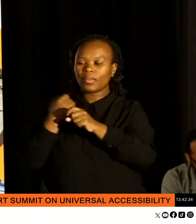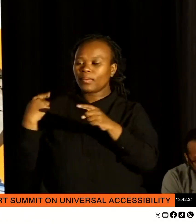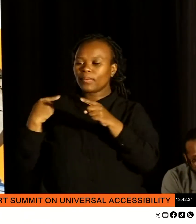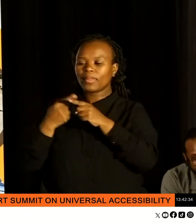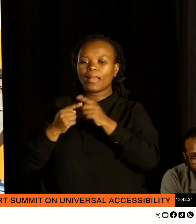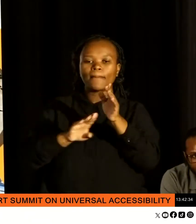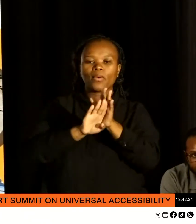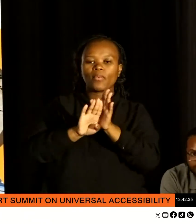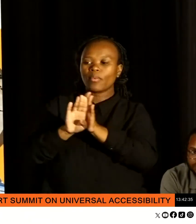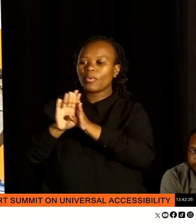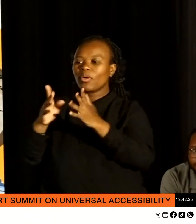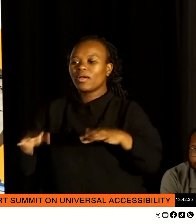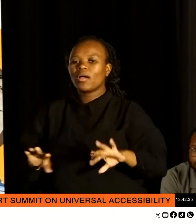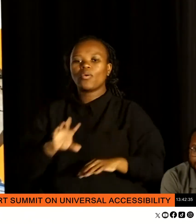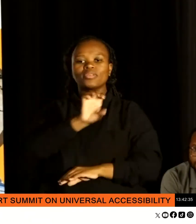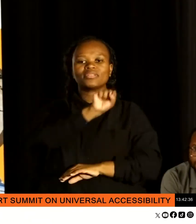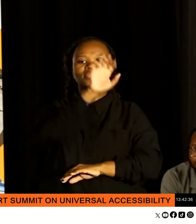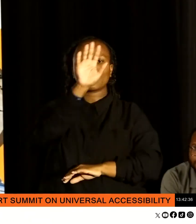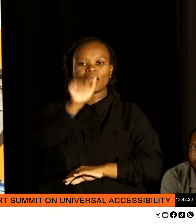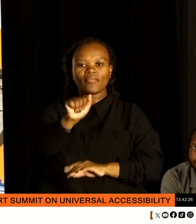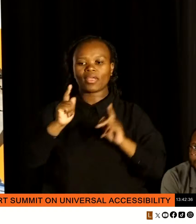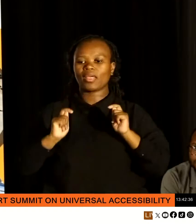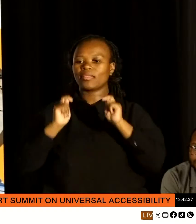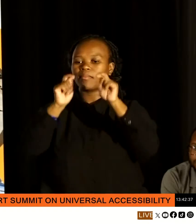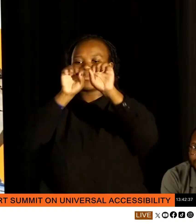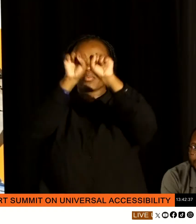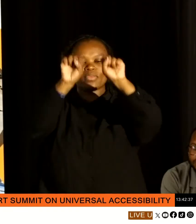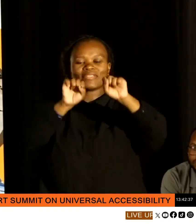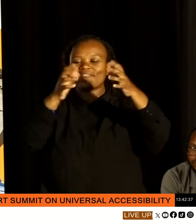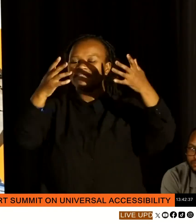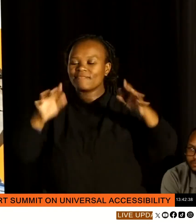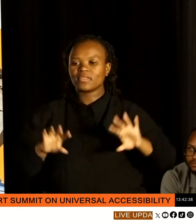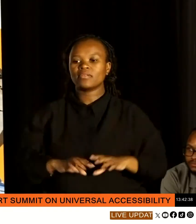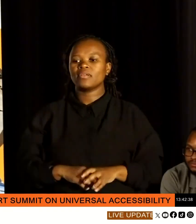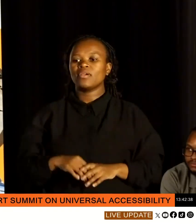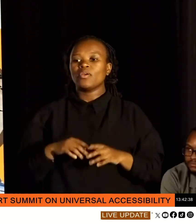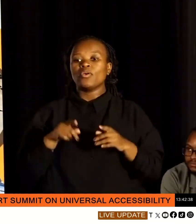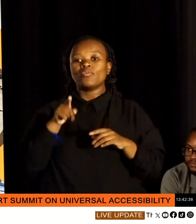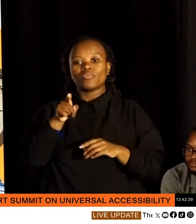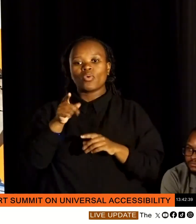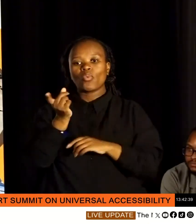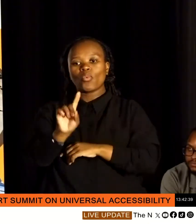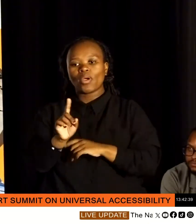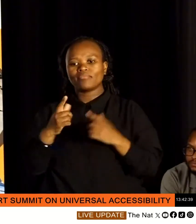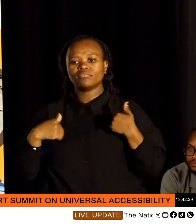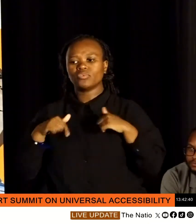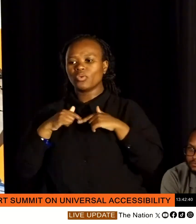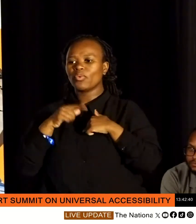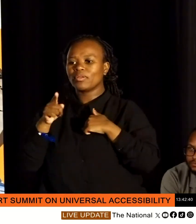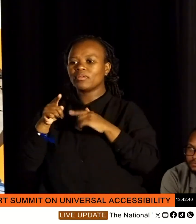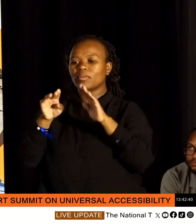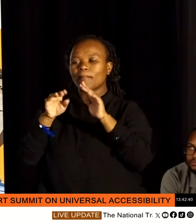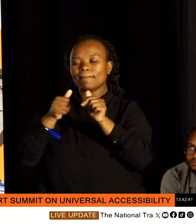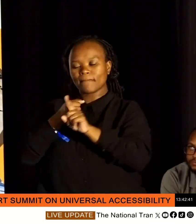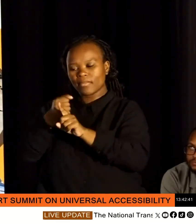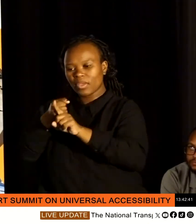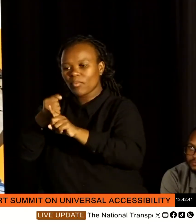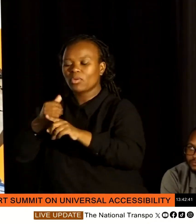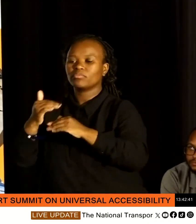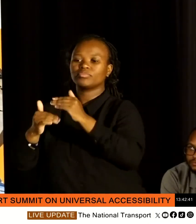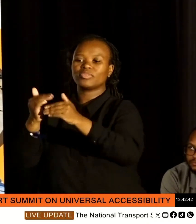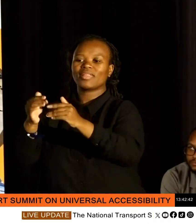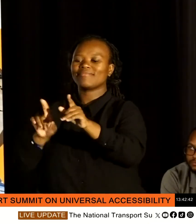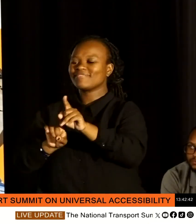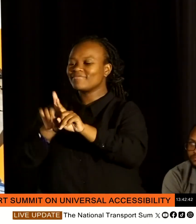the accessibility of South Africa's transport system, challenges persist, casting shadows on our progress.